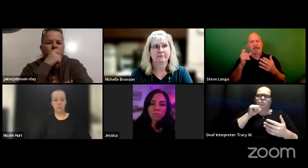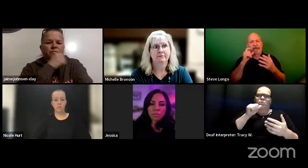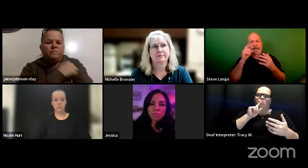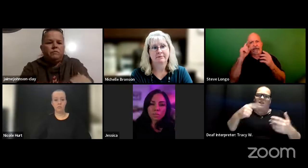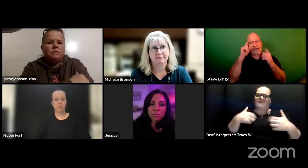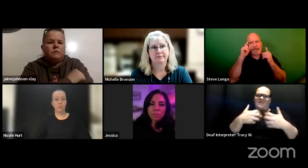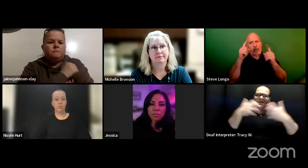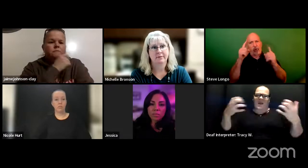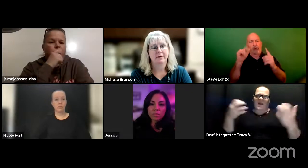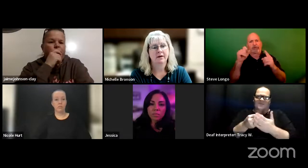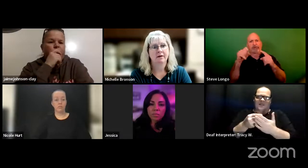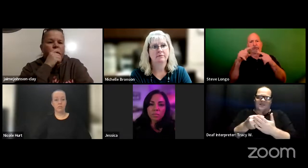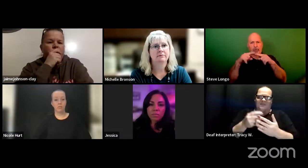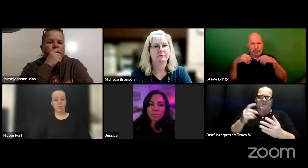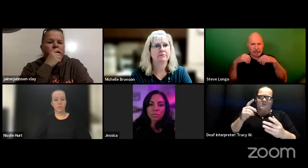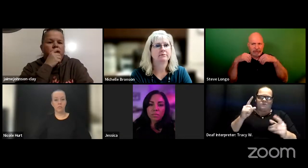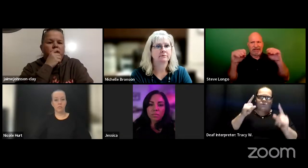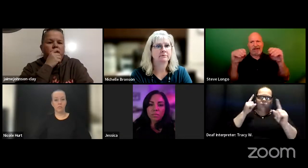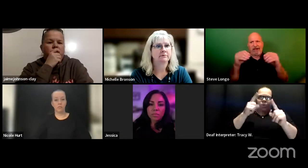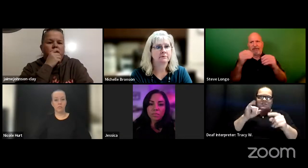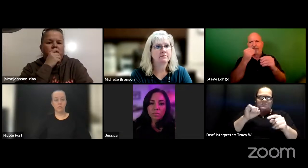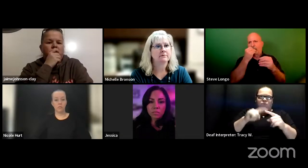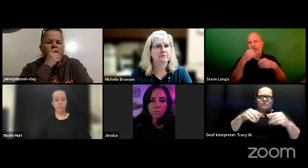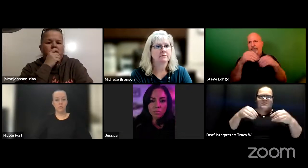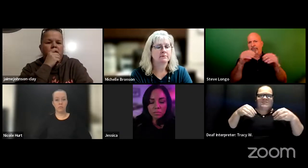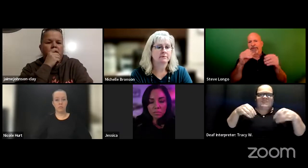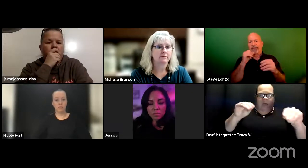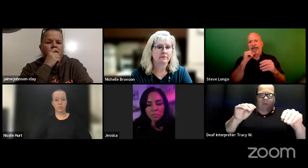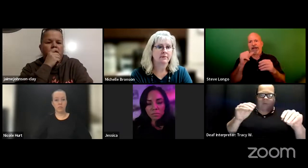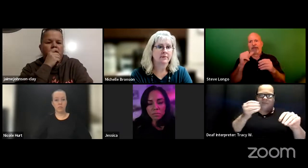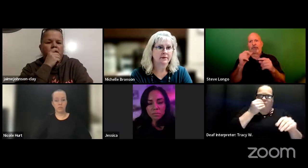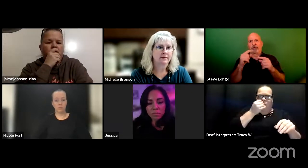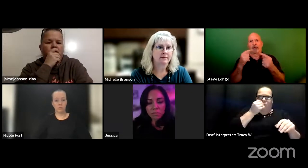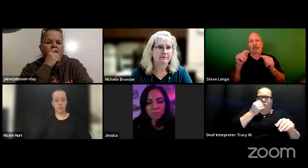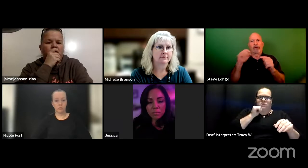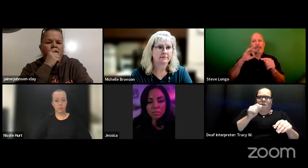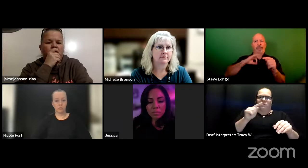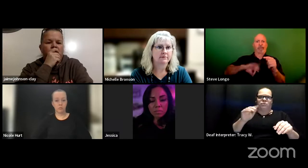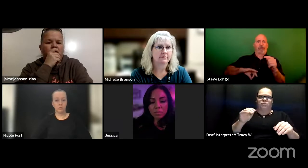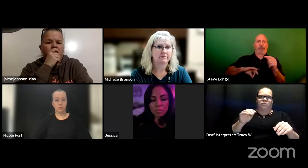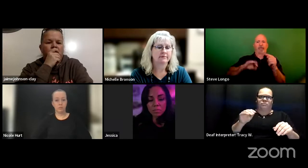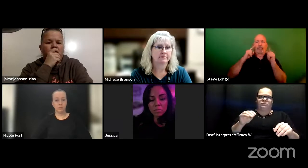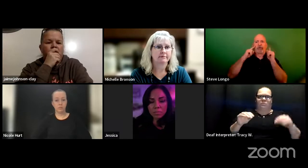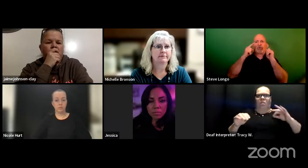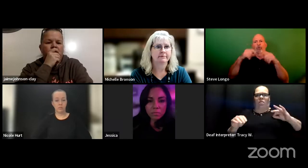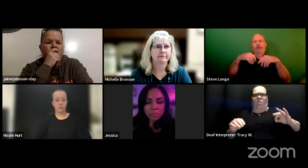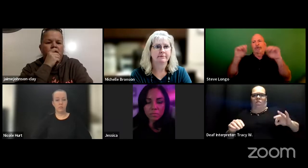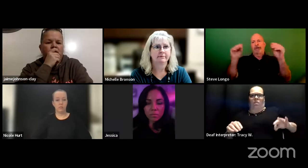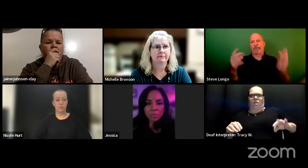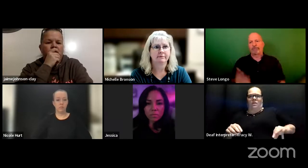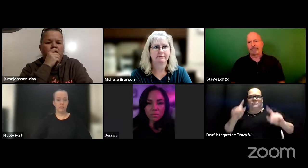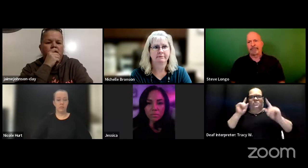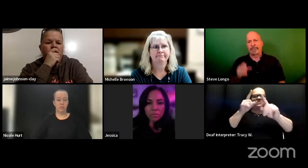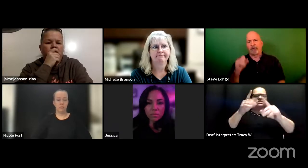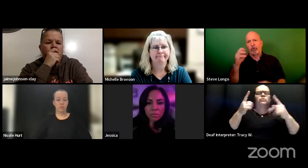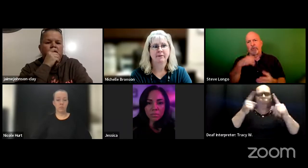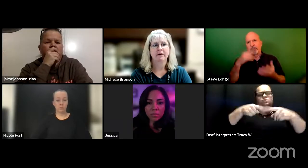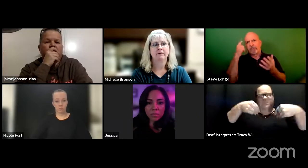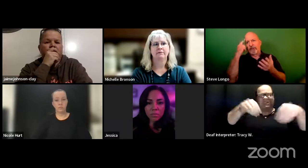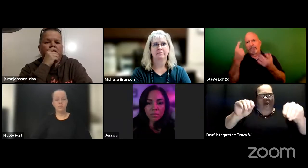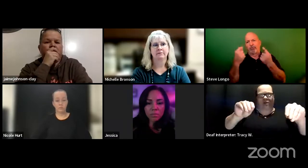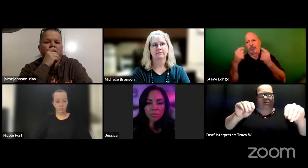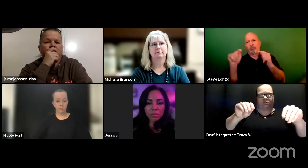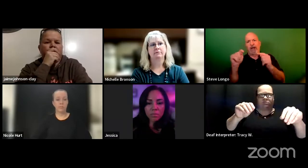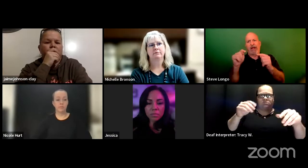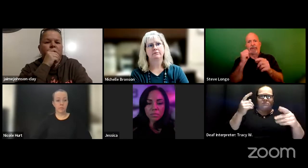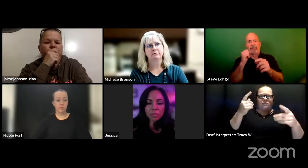food, many of them don't have the money. So our idea is to sell the food, but not necessarily make a